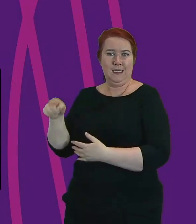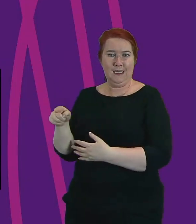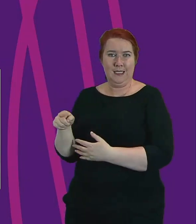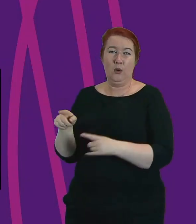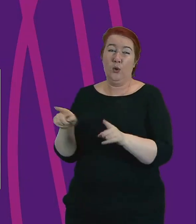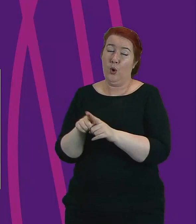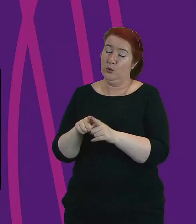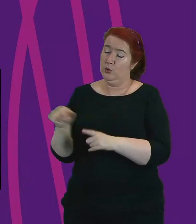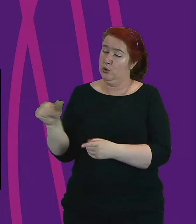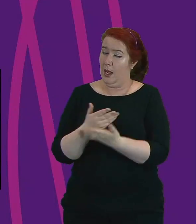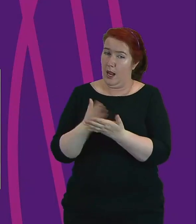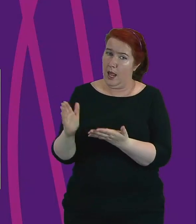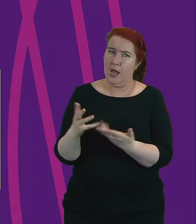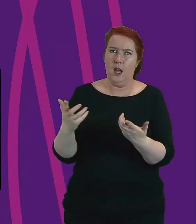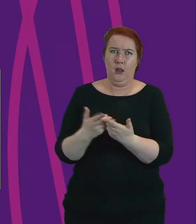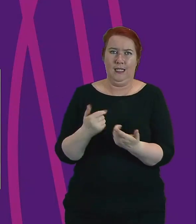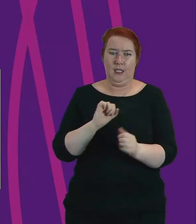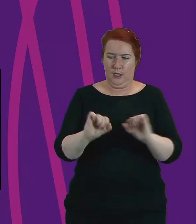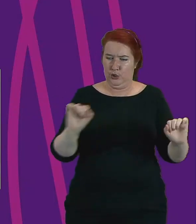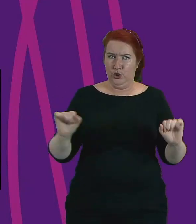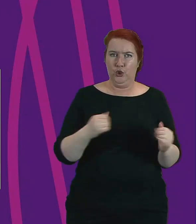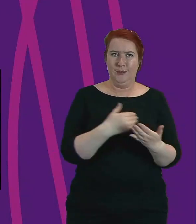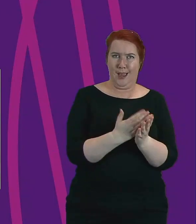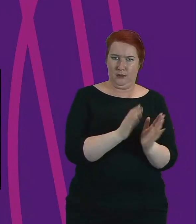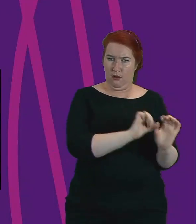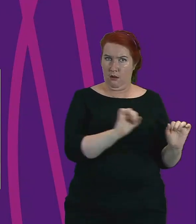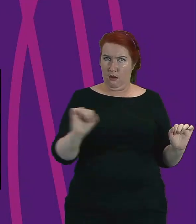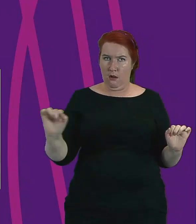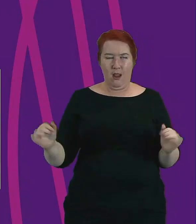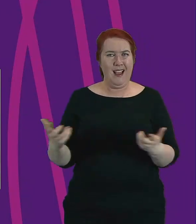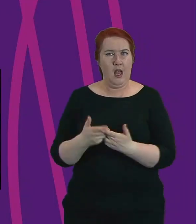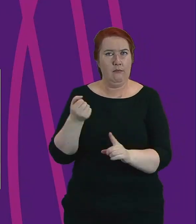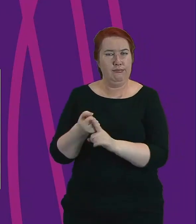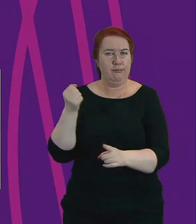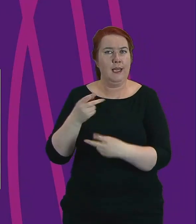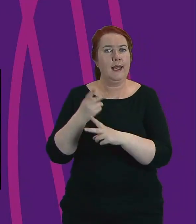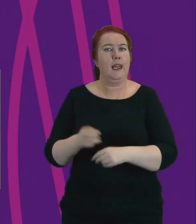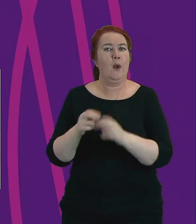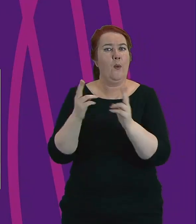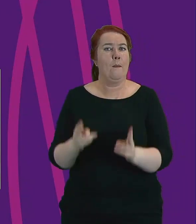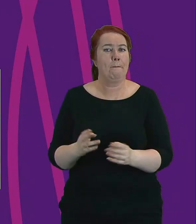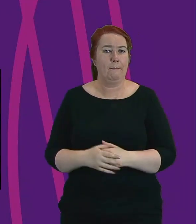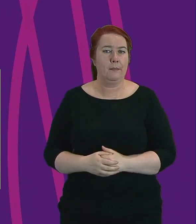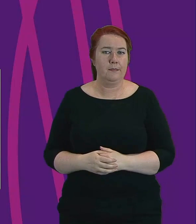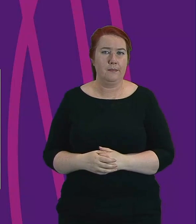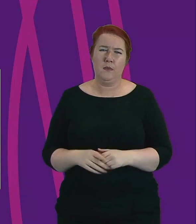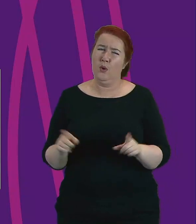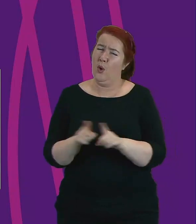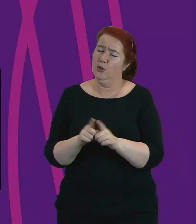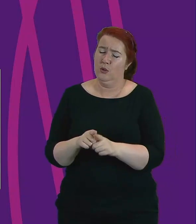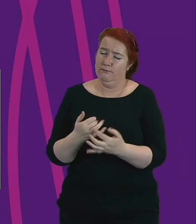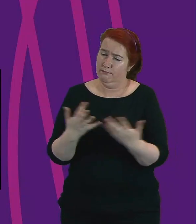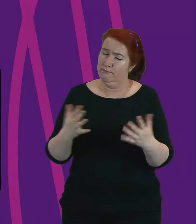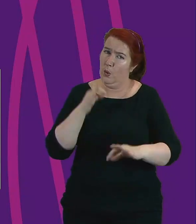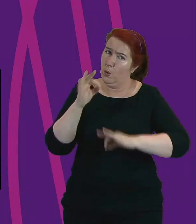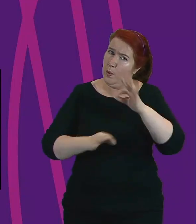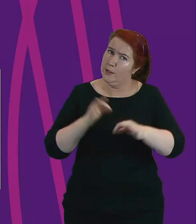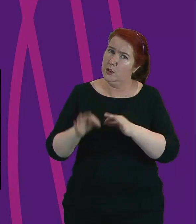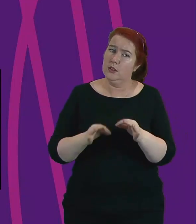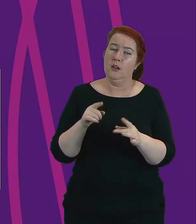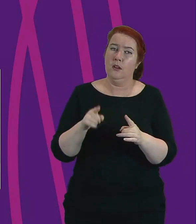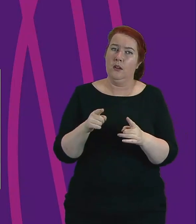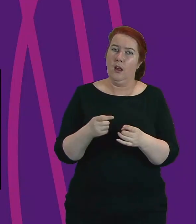homes sector by sector. There are also massive questions to be asked about the role, remit and powers